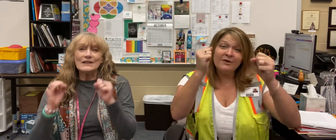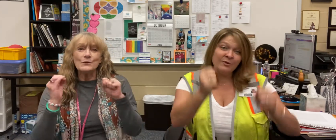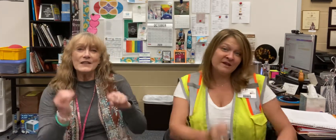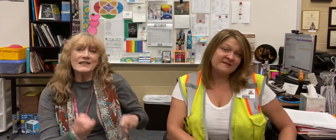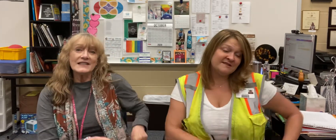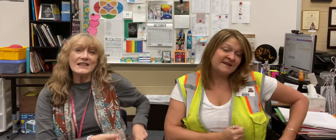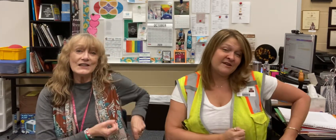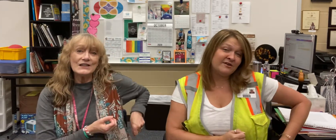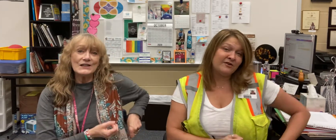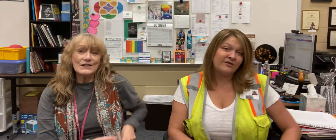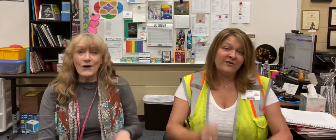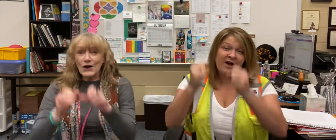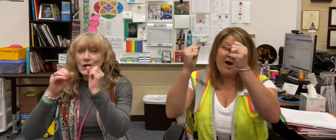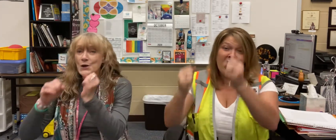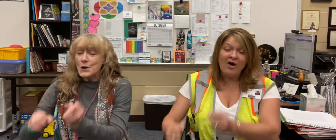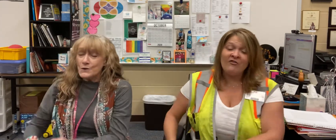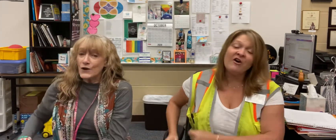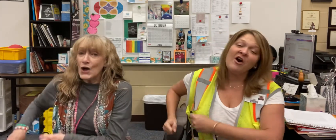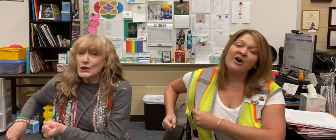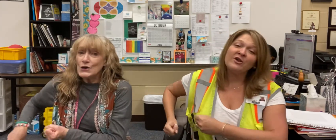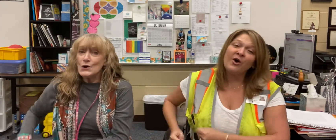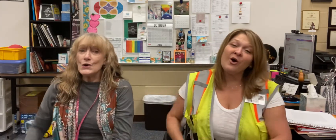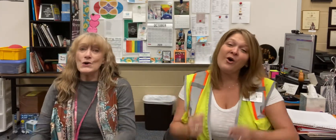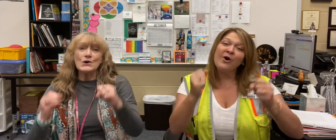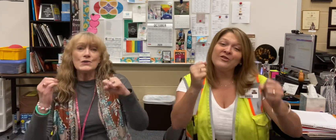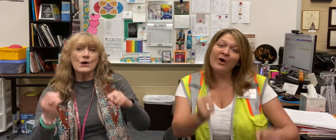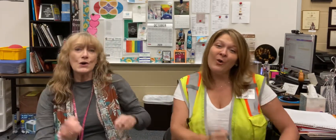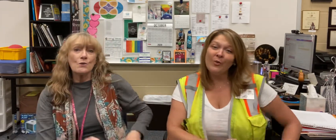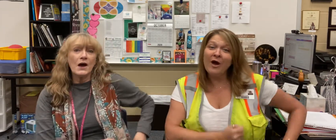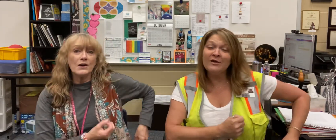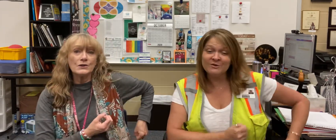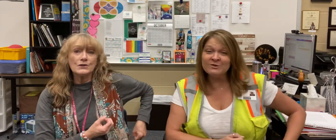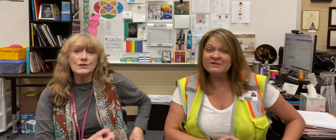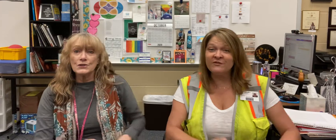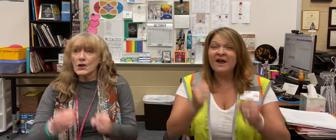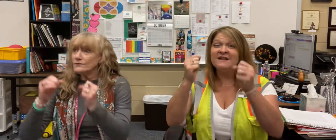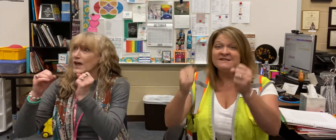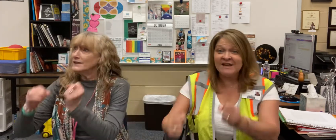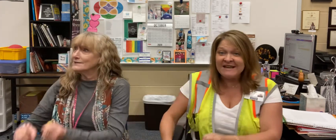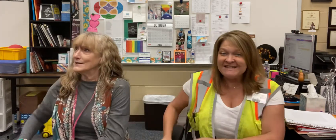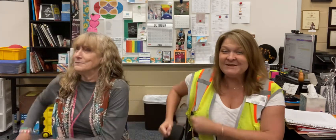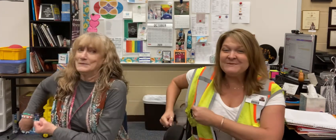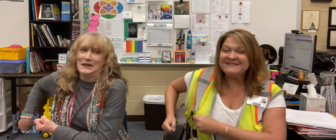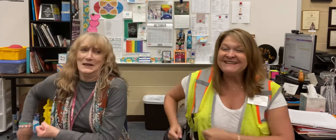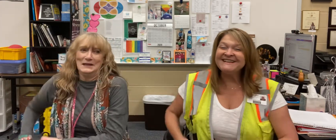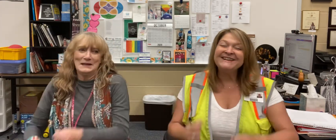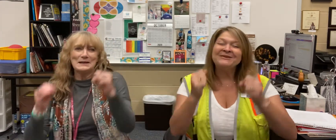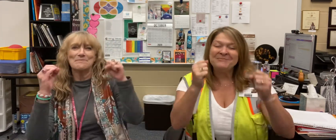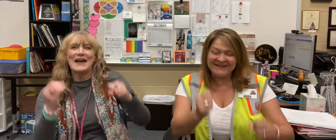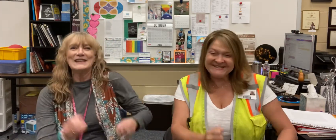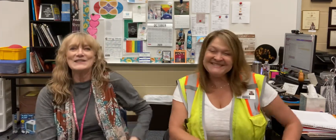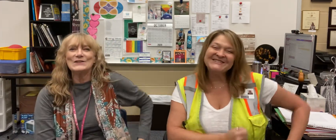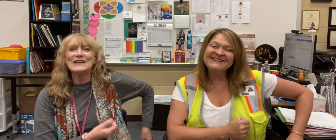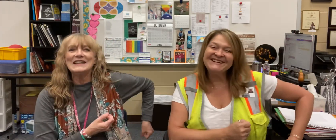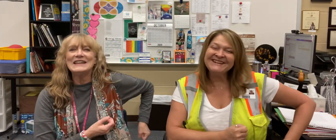with silver. Follow the wild goose flight. Dip, dip, and